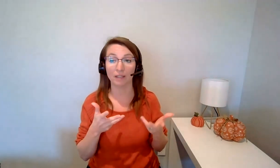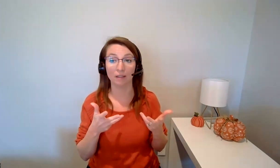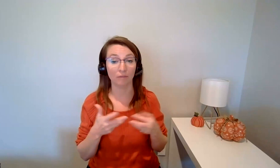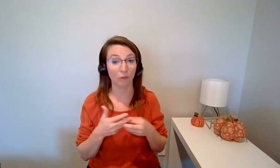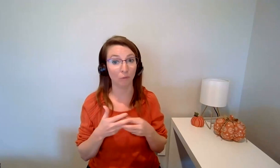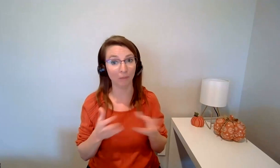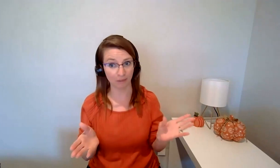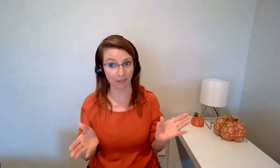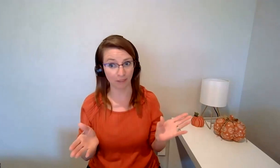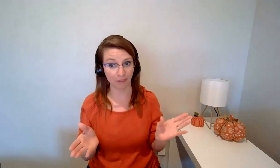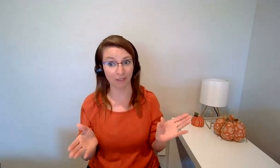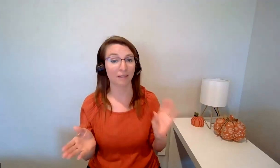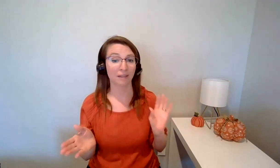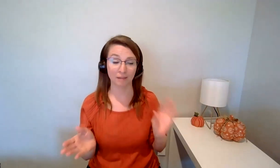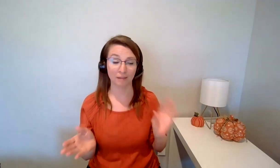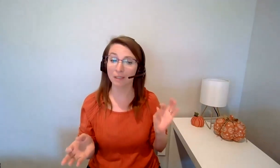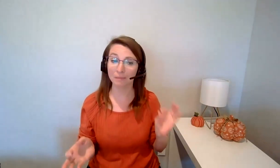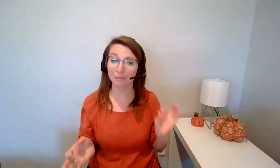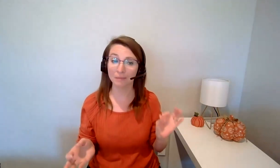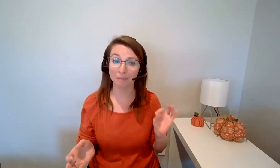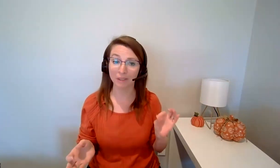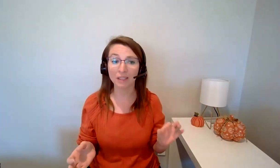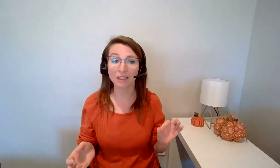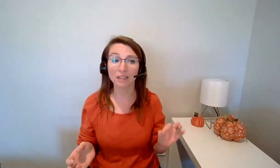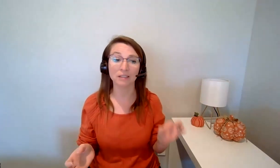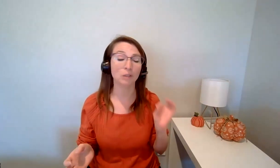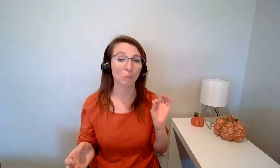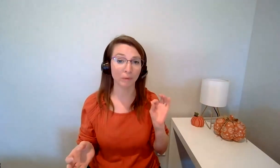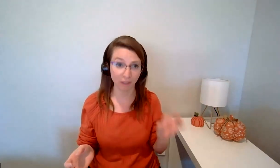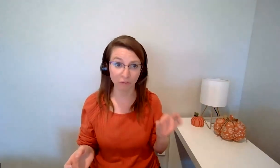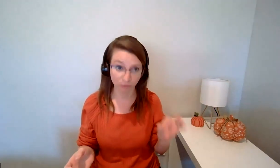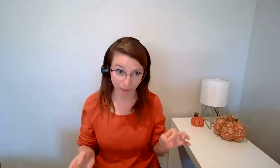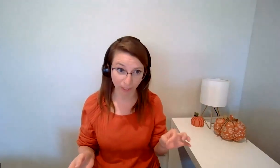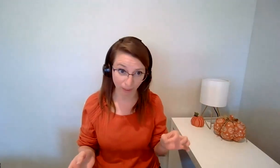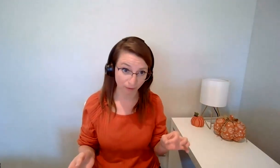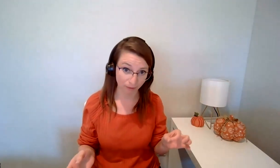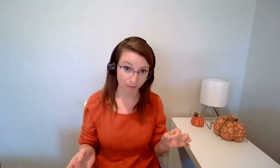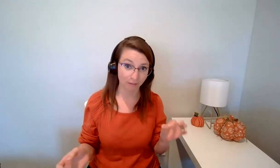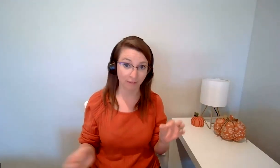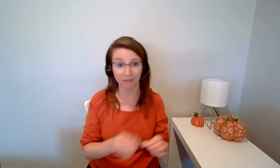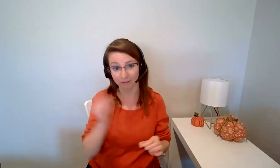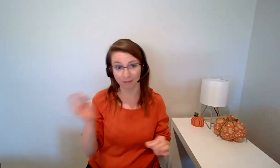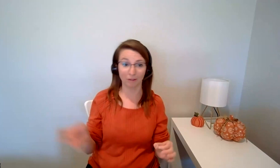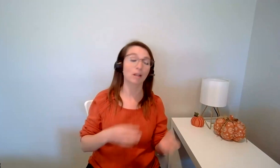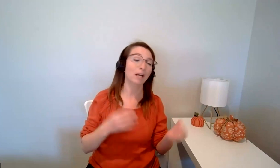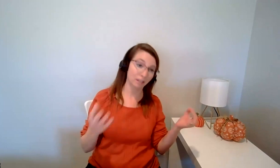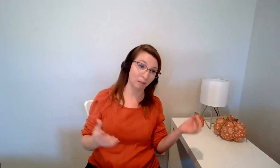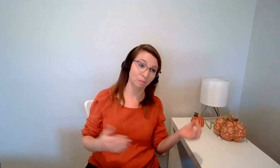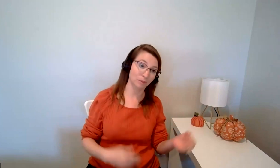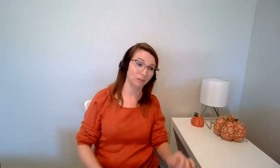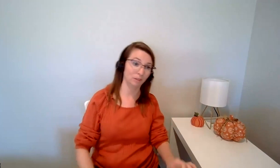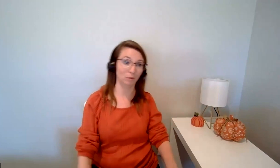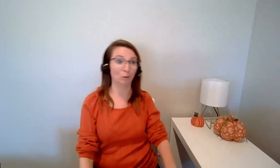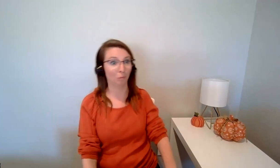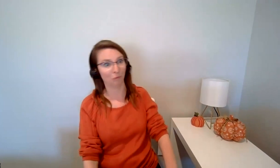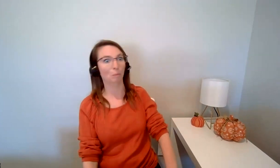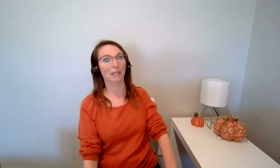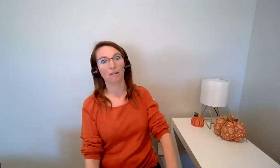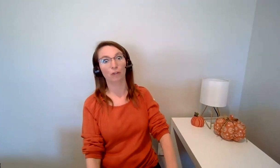someone. And if you make mistakes, sometimes that can be a good thing because you will never forget. A lot of times, you might